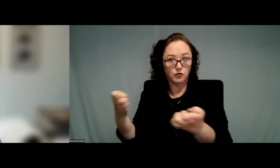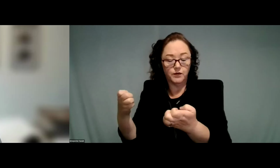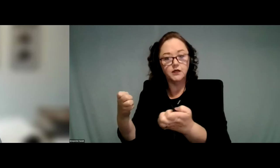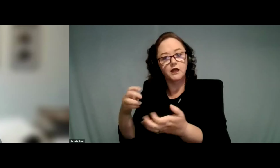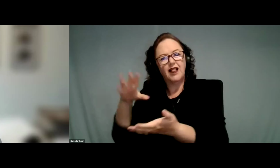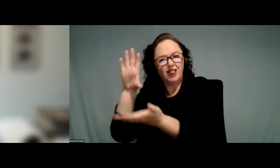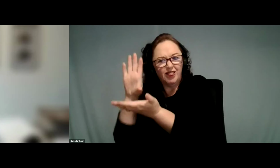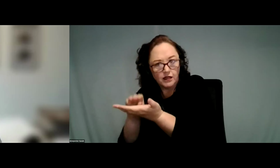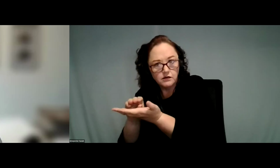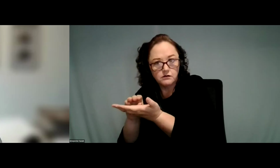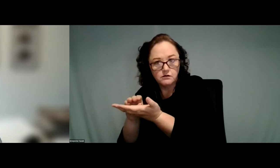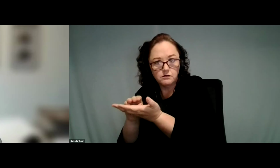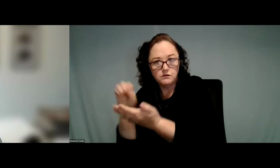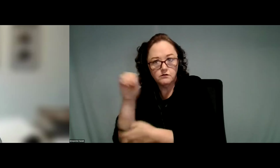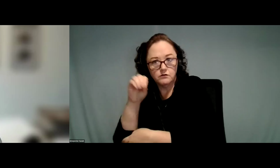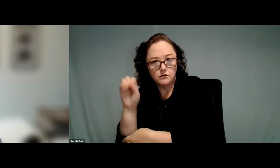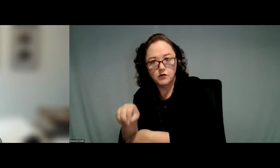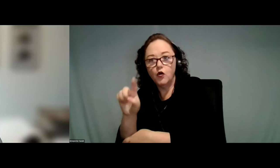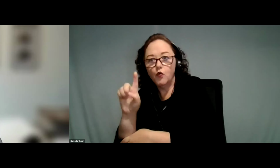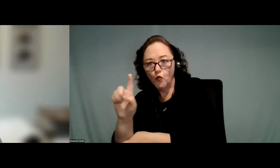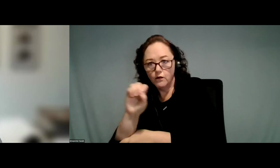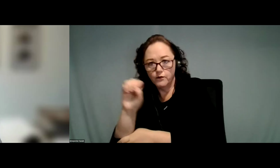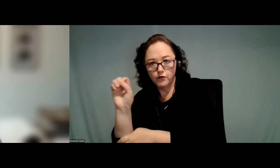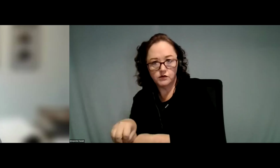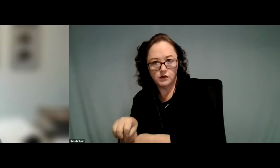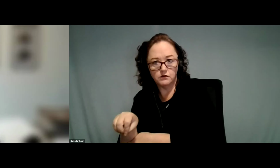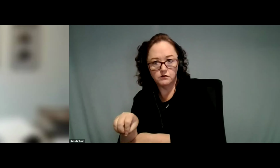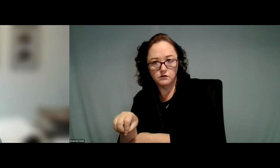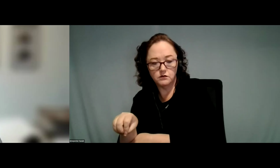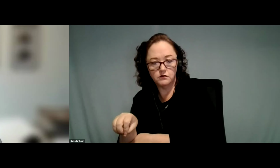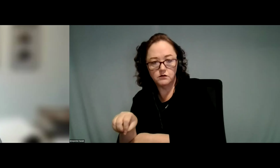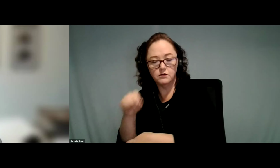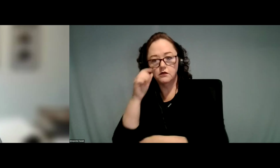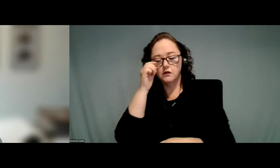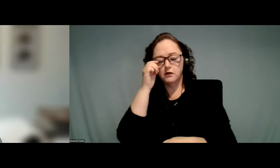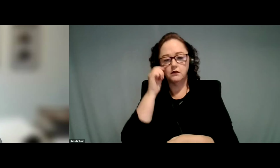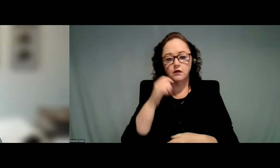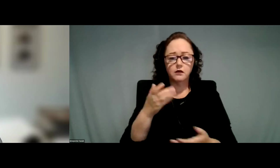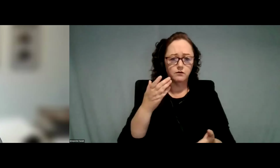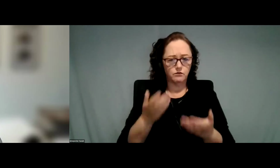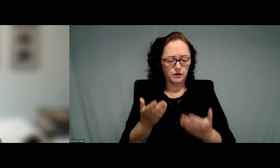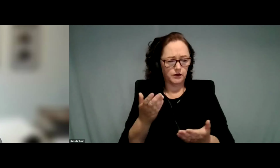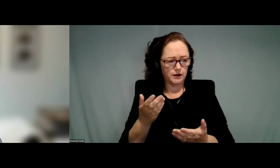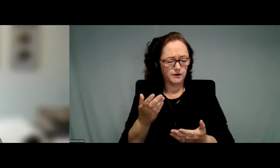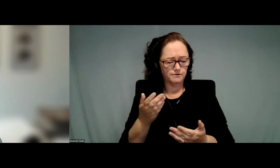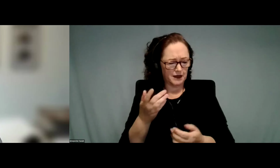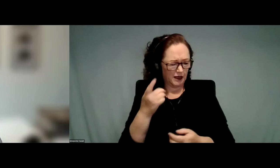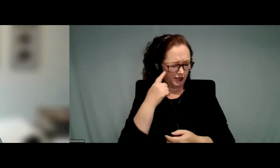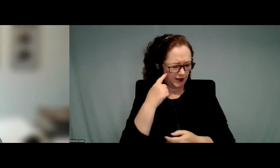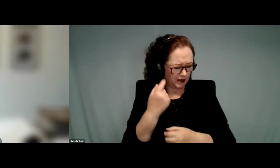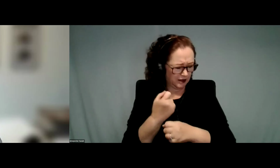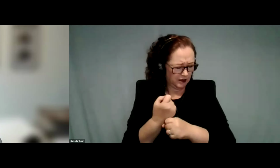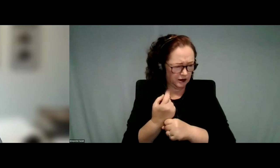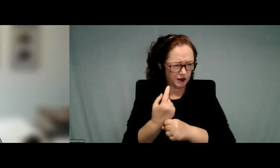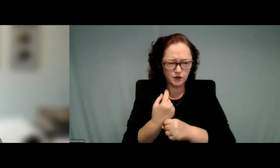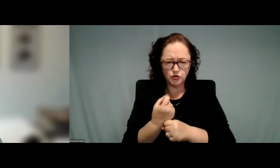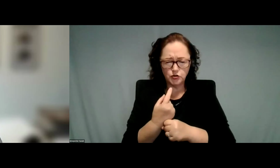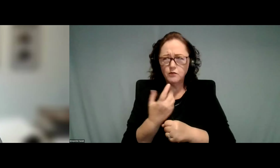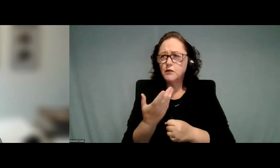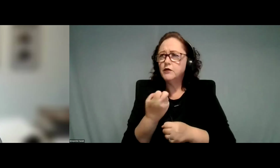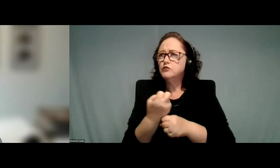rate. They're subject to a 1% rate. You may have seen over the past couple of years that, I think it was last year, maybe even the year before,